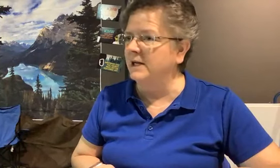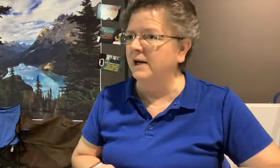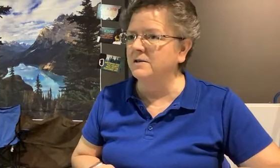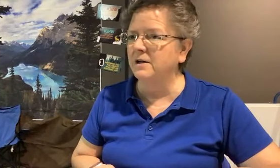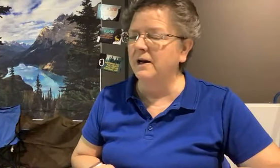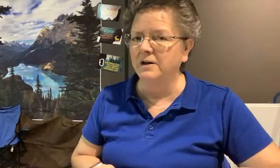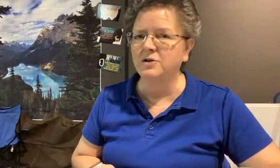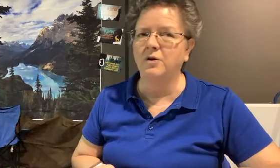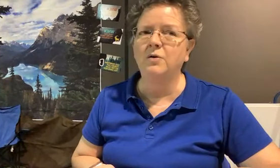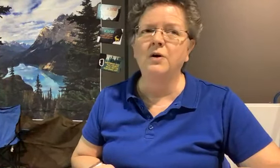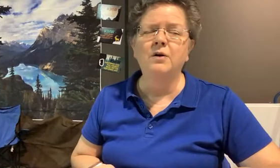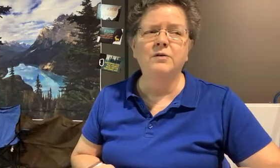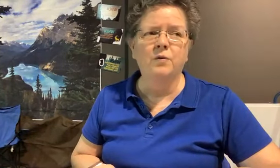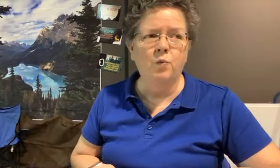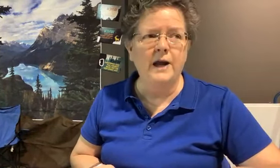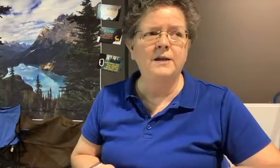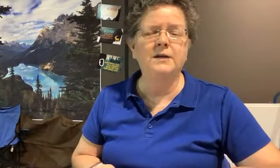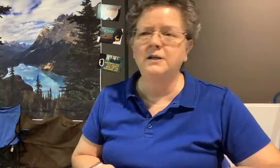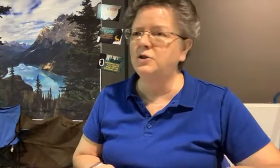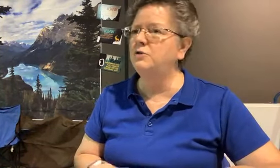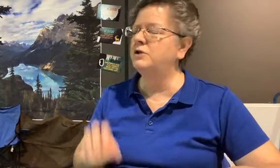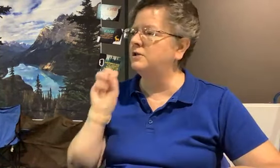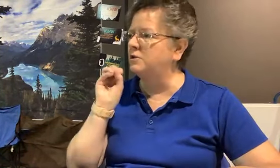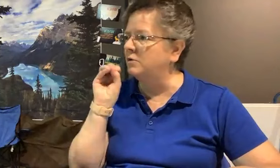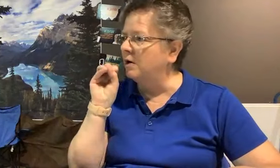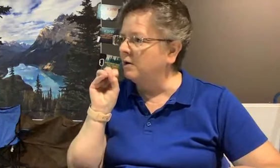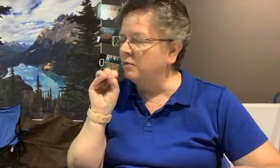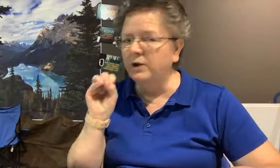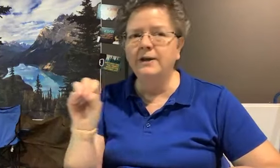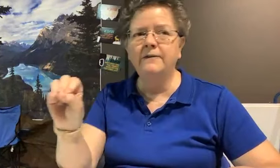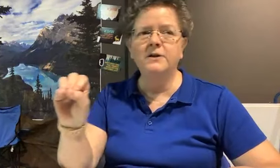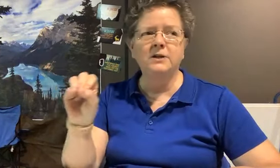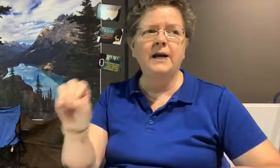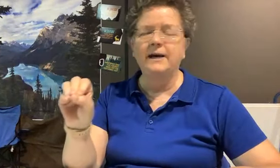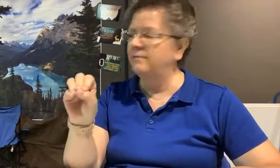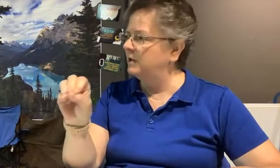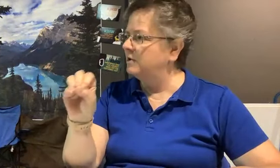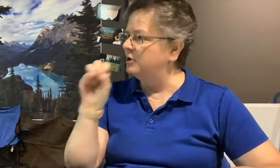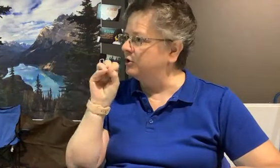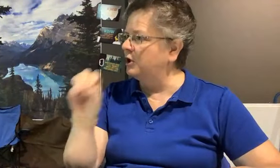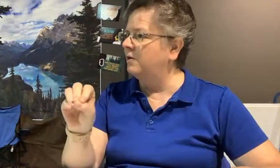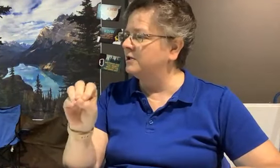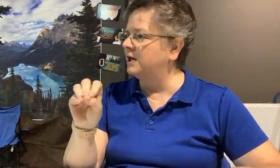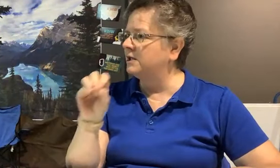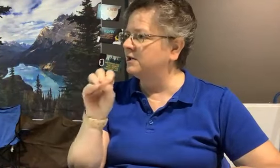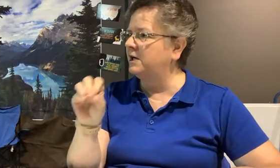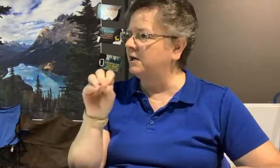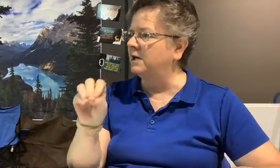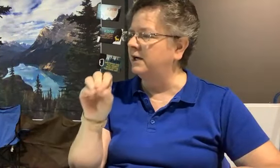meanings. And so the way that he's choosing to give his name to show his character here